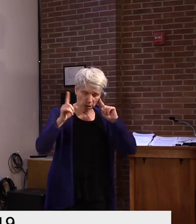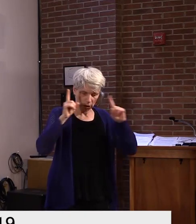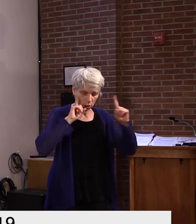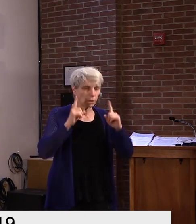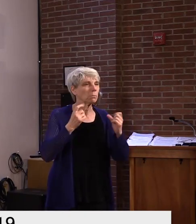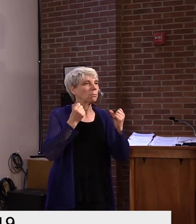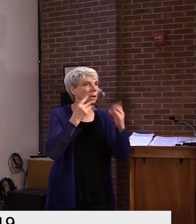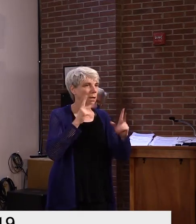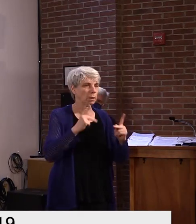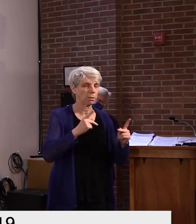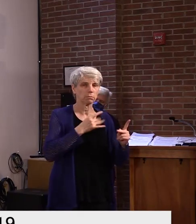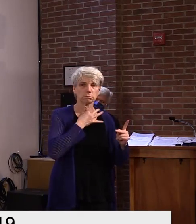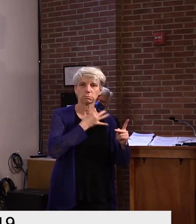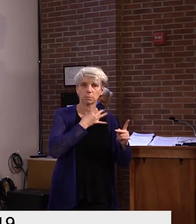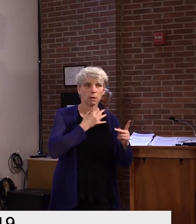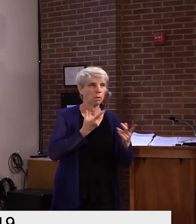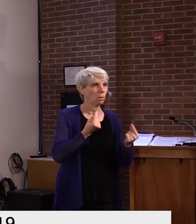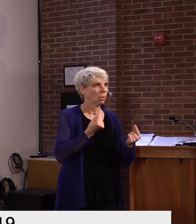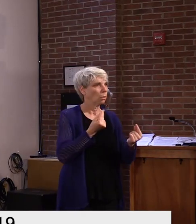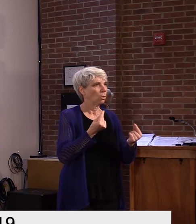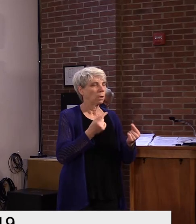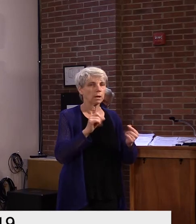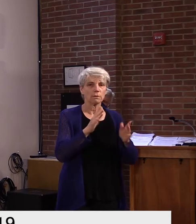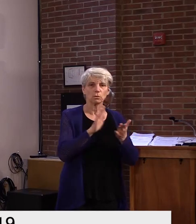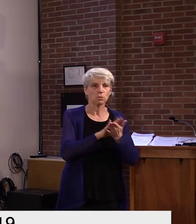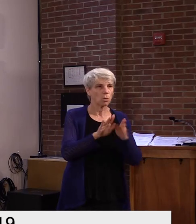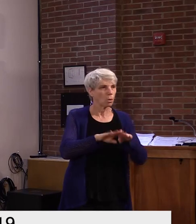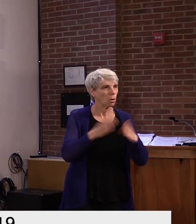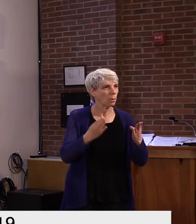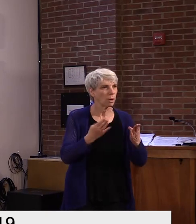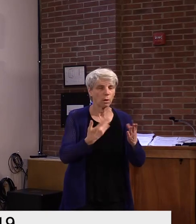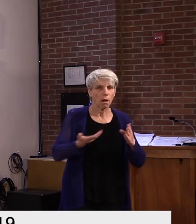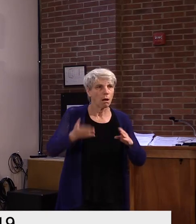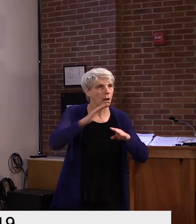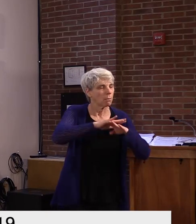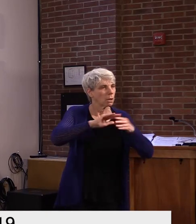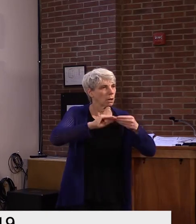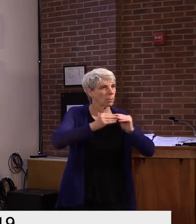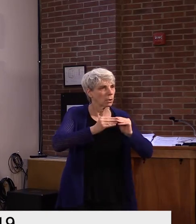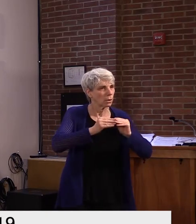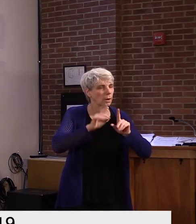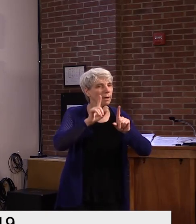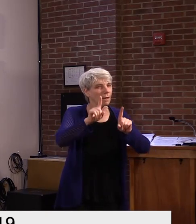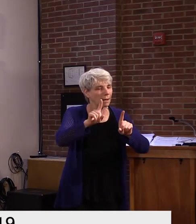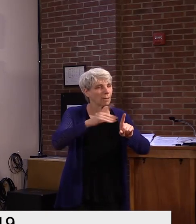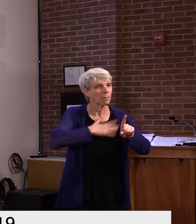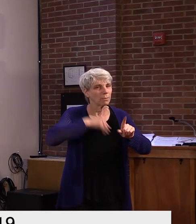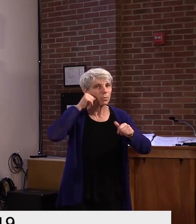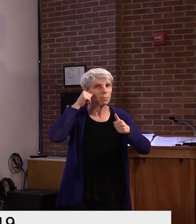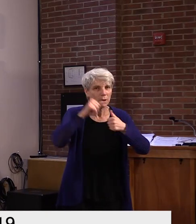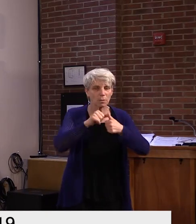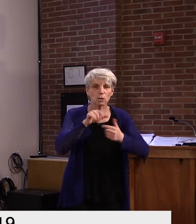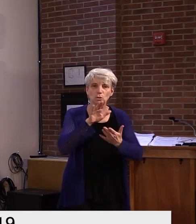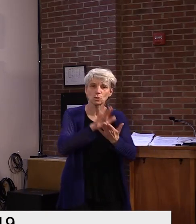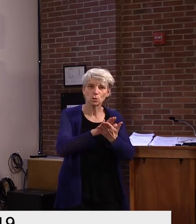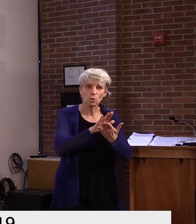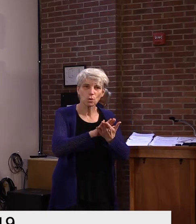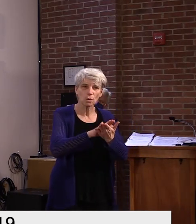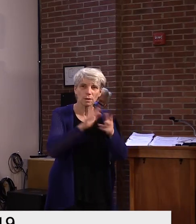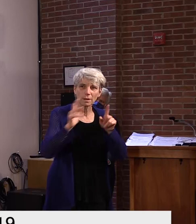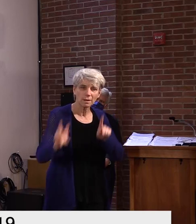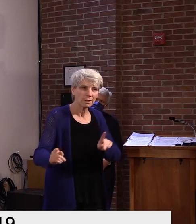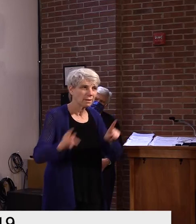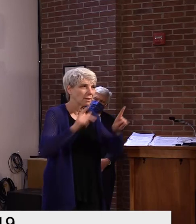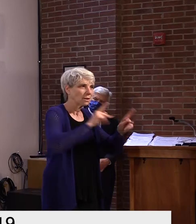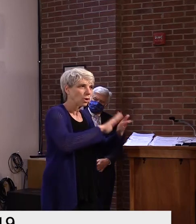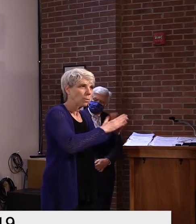see a spike in cases. But keep in mind, our schools are just a microcosm of our communities, and our communities